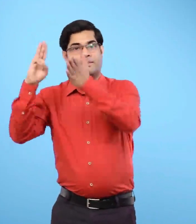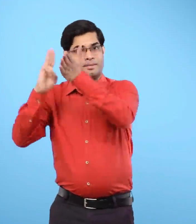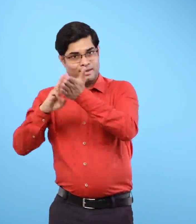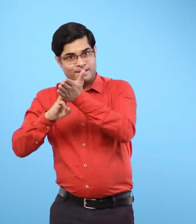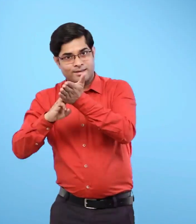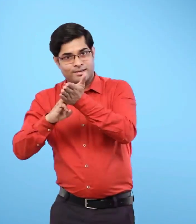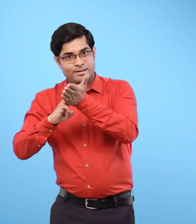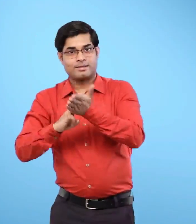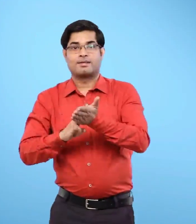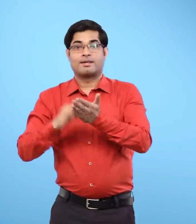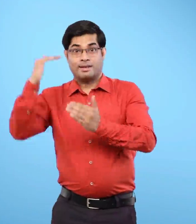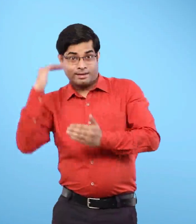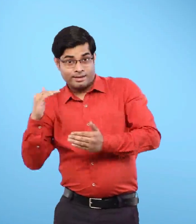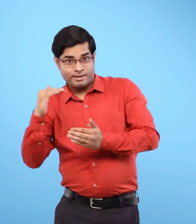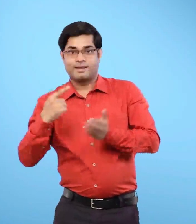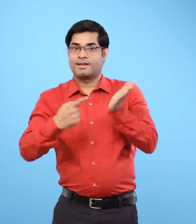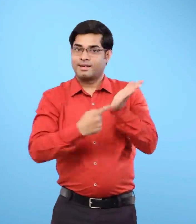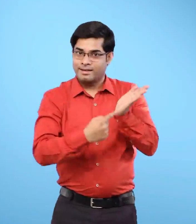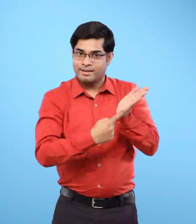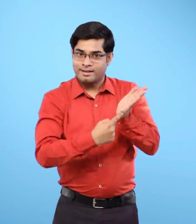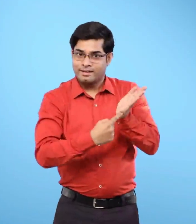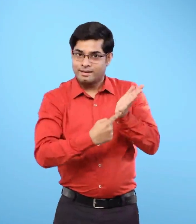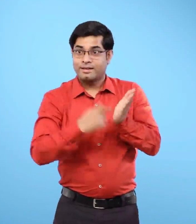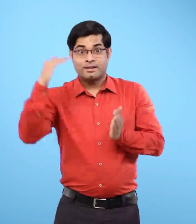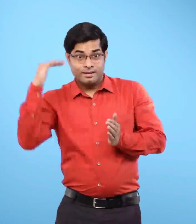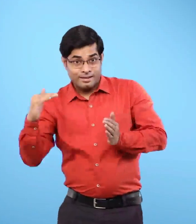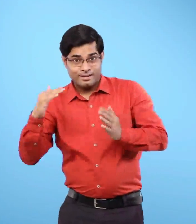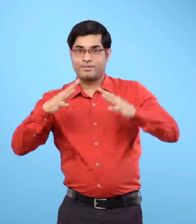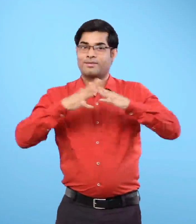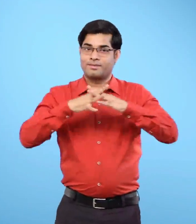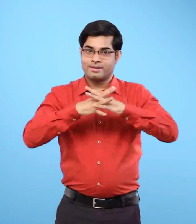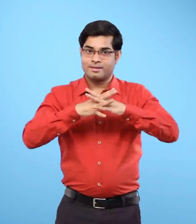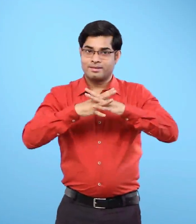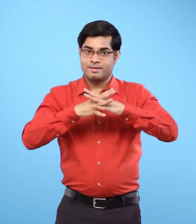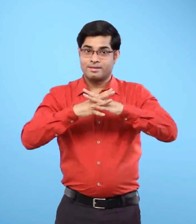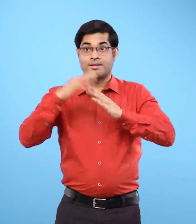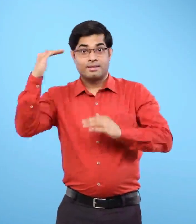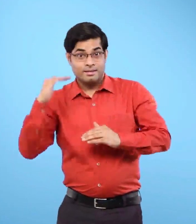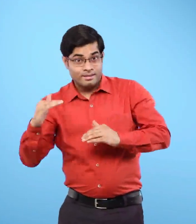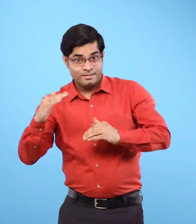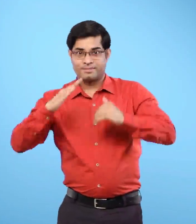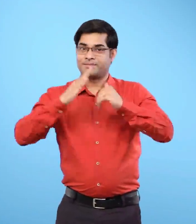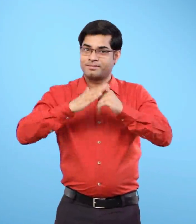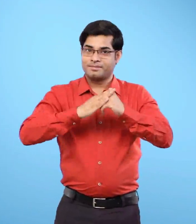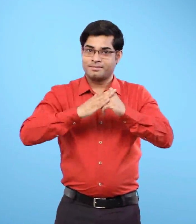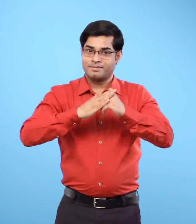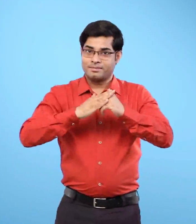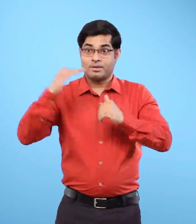and the entries are Monday, Tuesday, Wednesday, Thursday, Friday, Saturday.